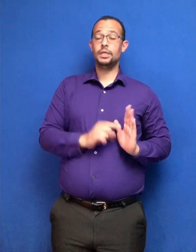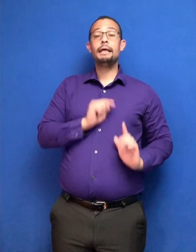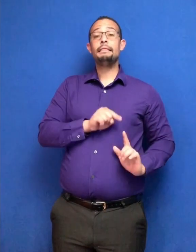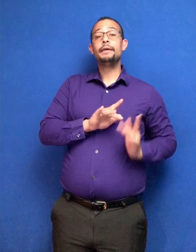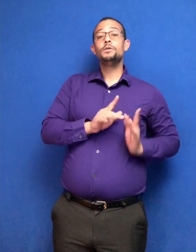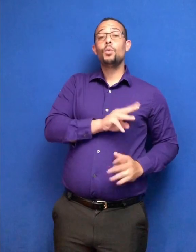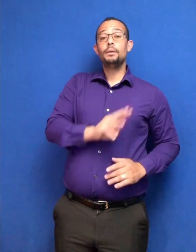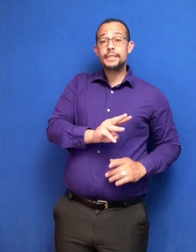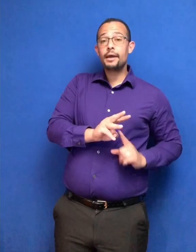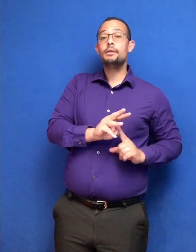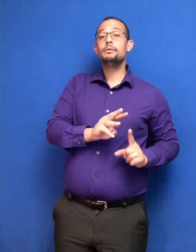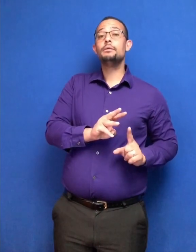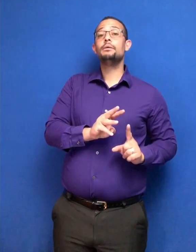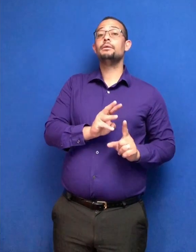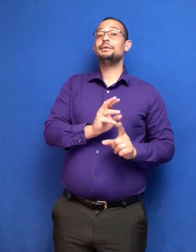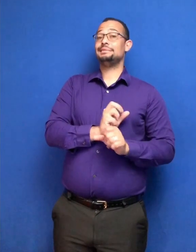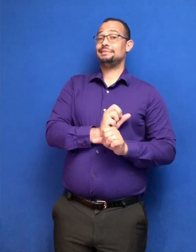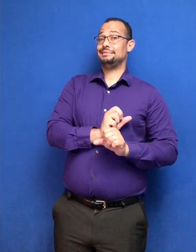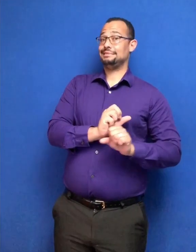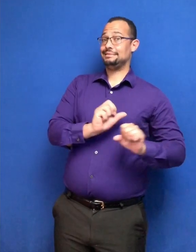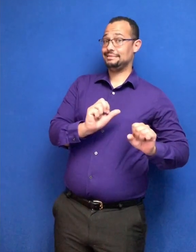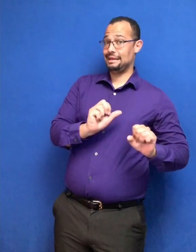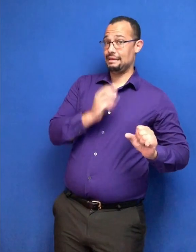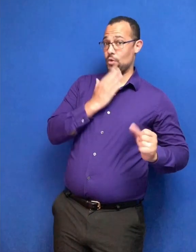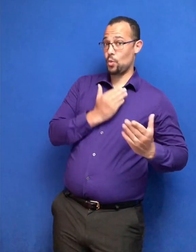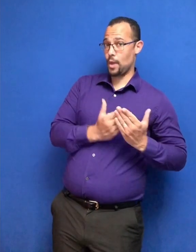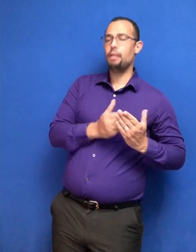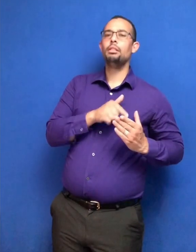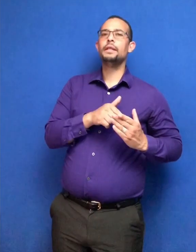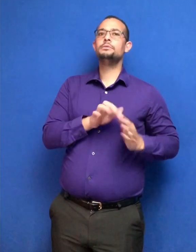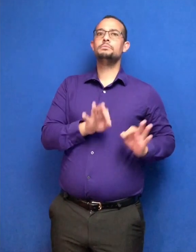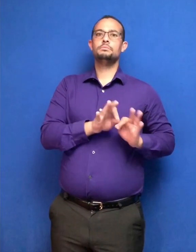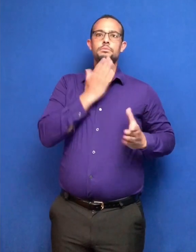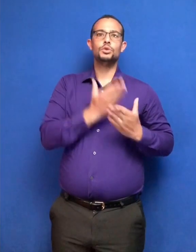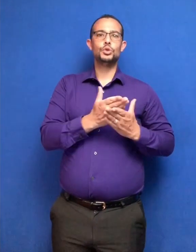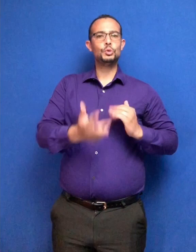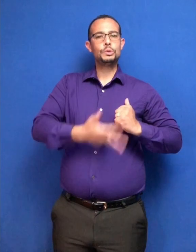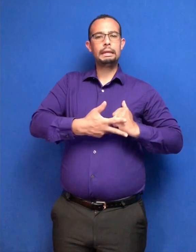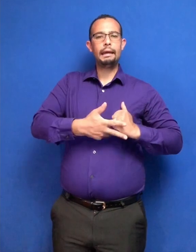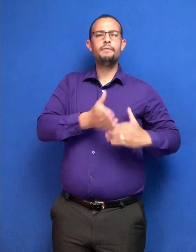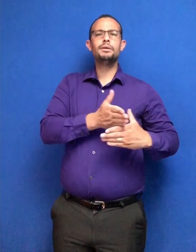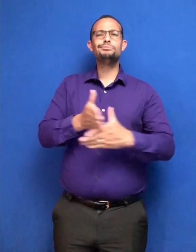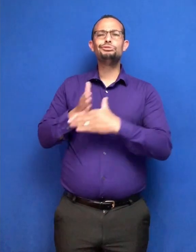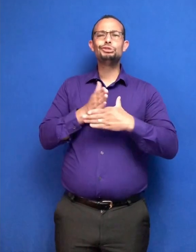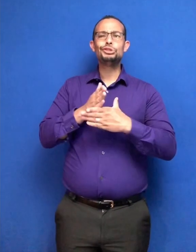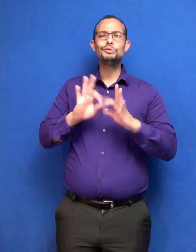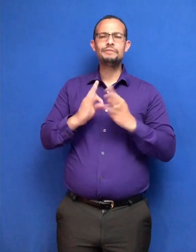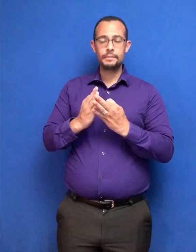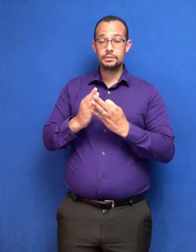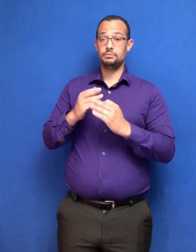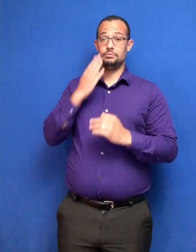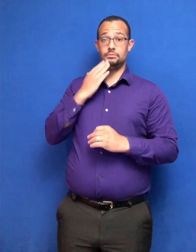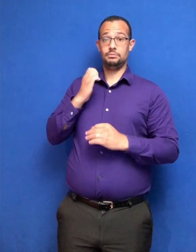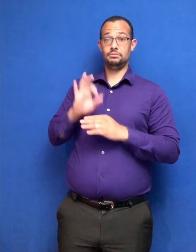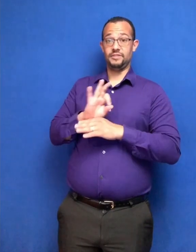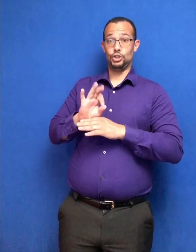You can actually, this is a website that is good to save and share with your family because it allows you to